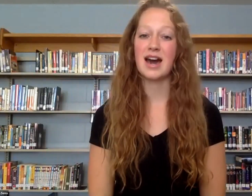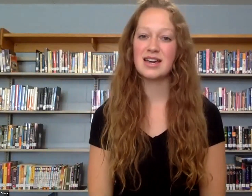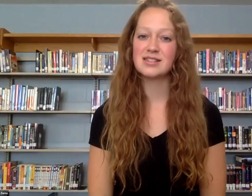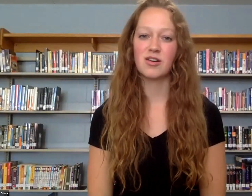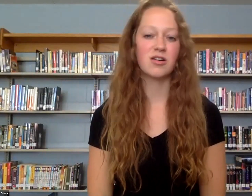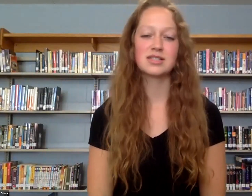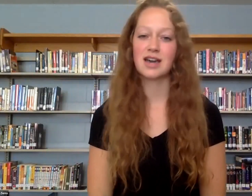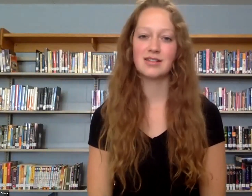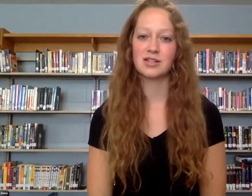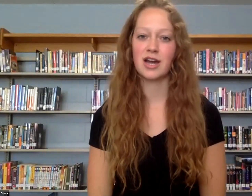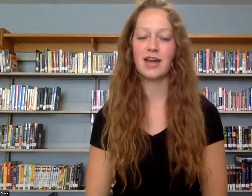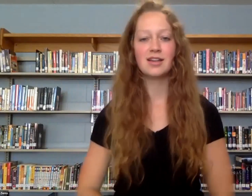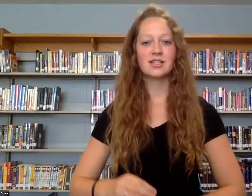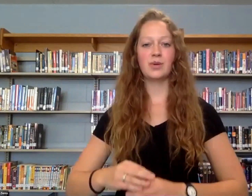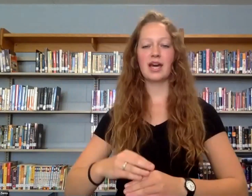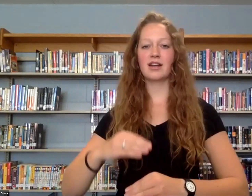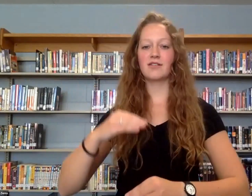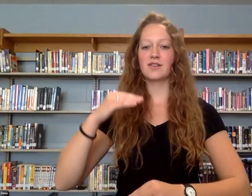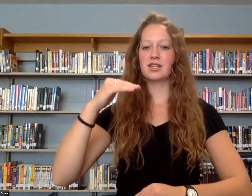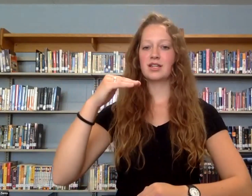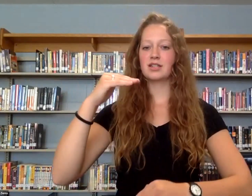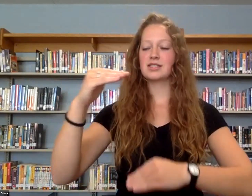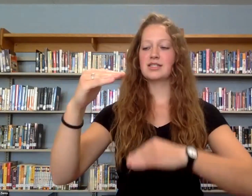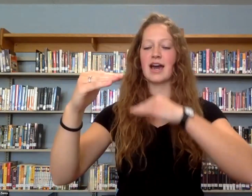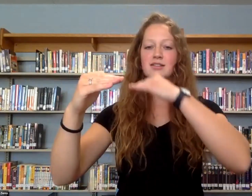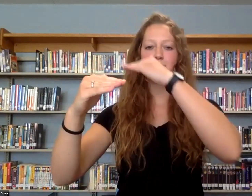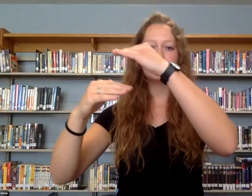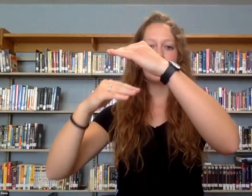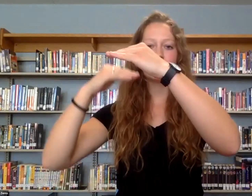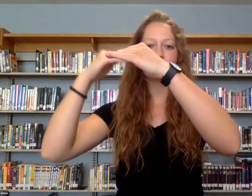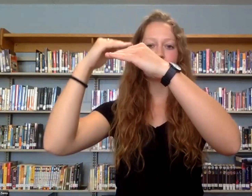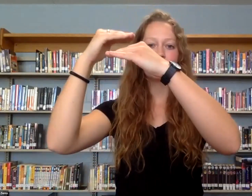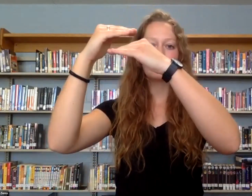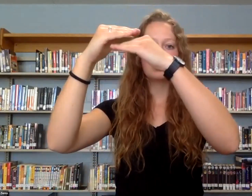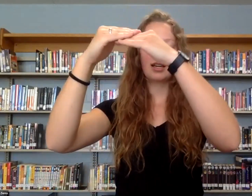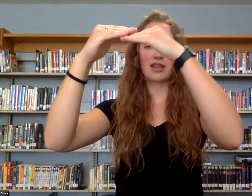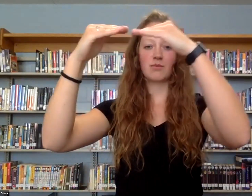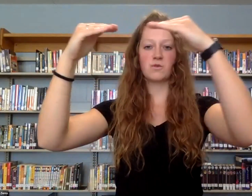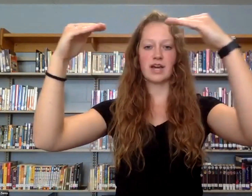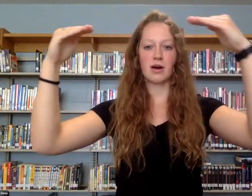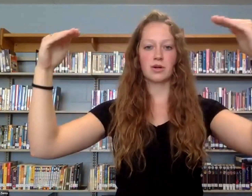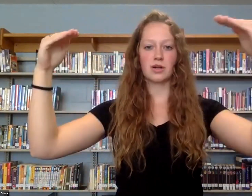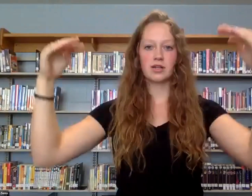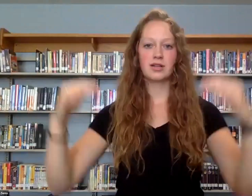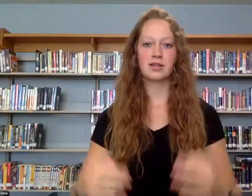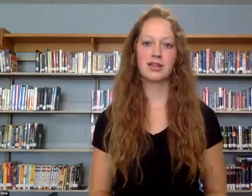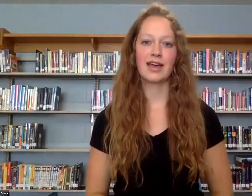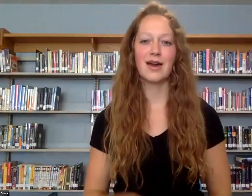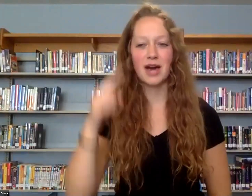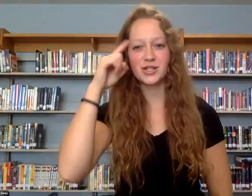skies, all the skies are gray. So he kind of stacks up his hands and then moves outward. Like I imagine like